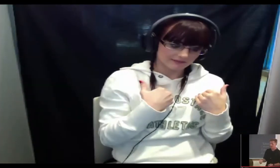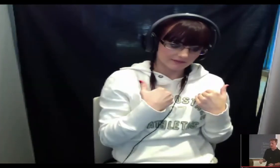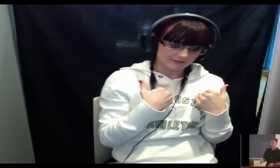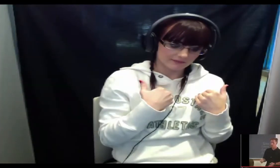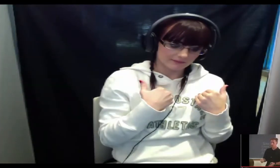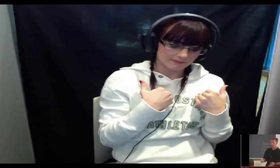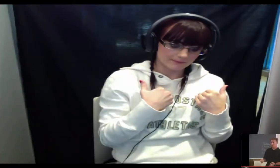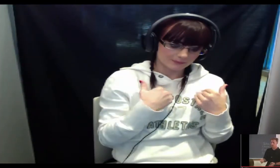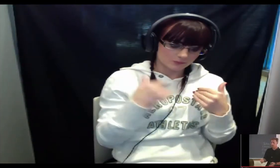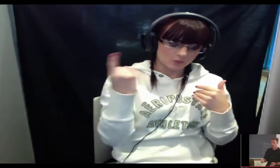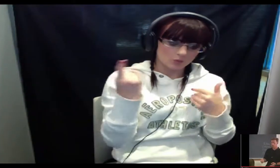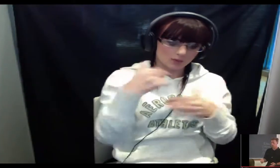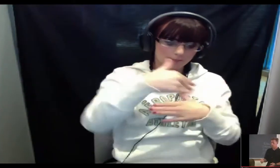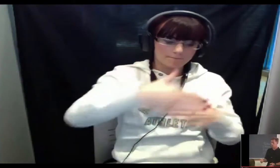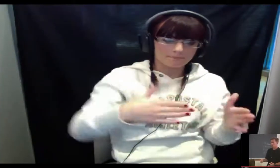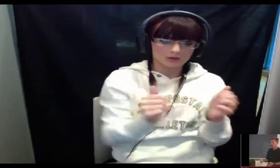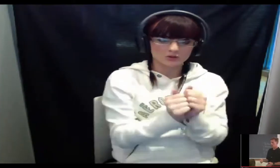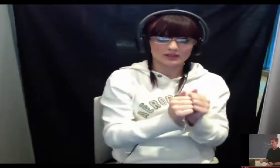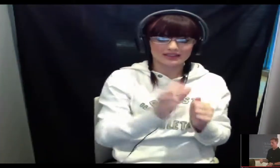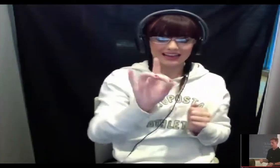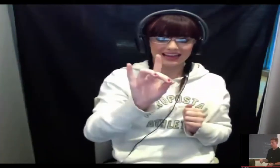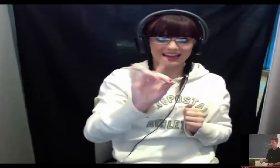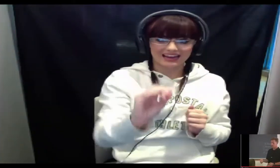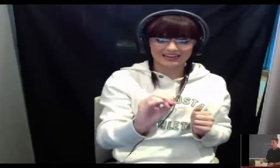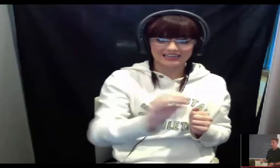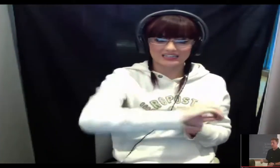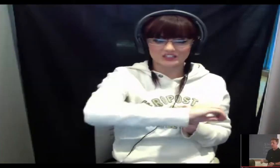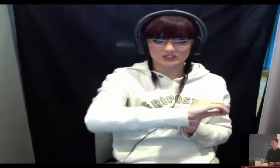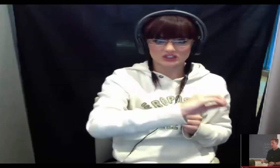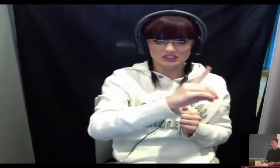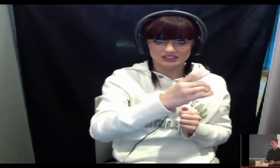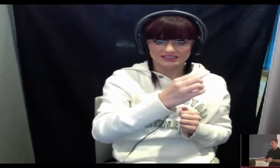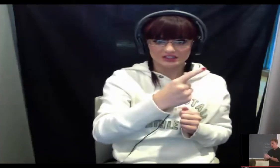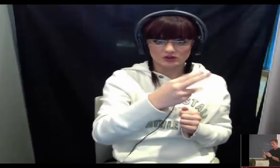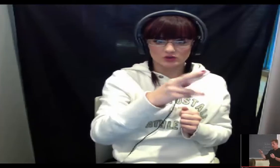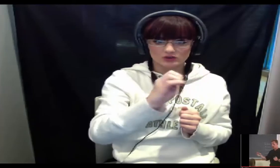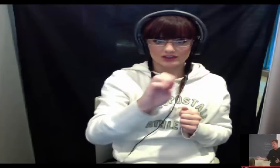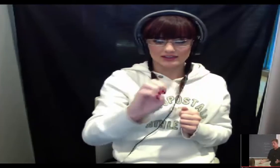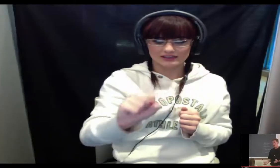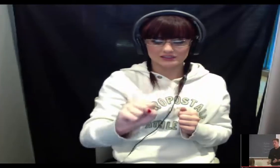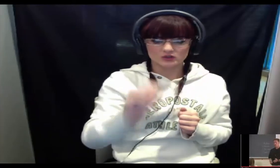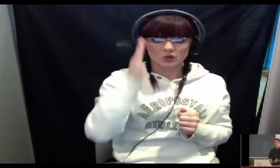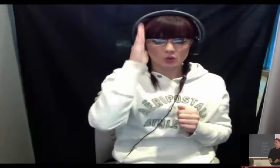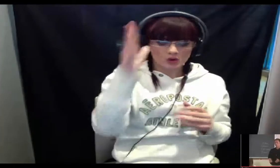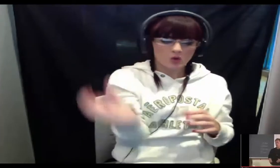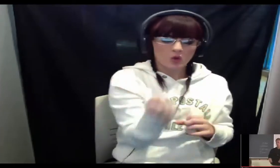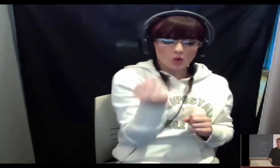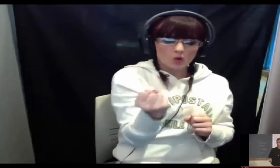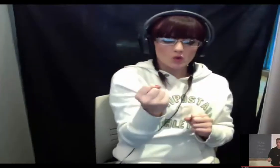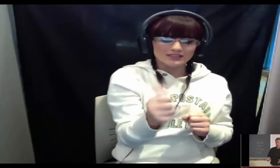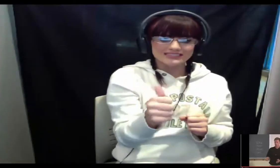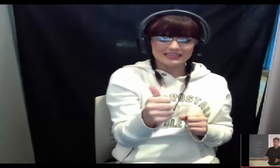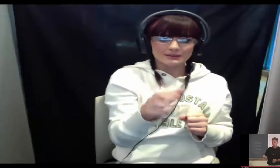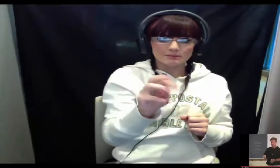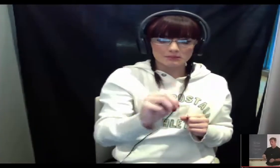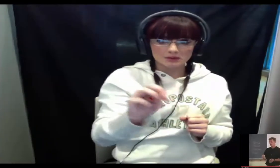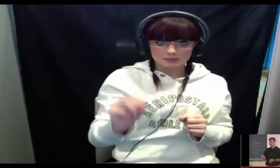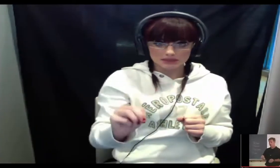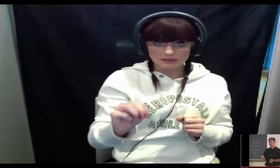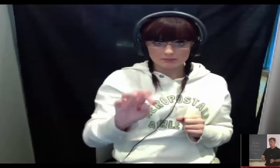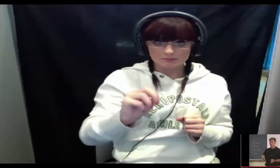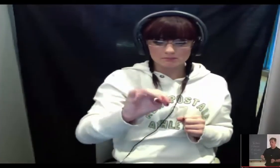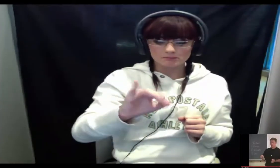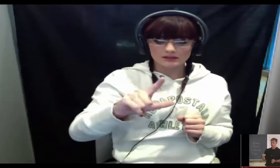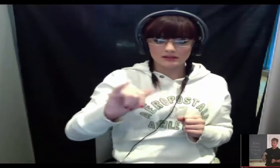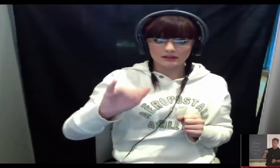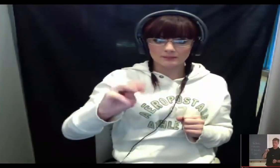10 milliliters of water. At 80 degrees, this box will hold 10 milliliters of water. Now, and I measure,